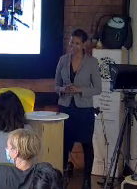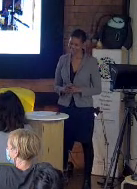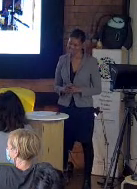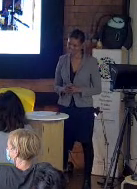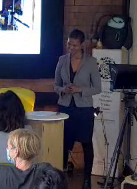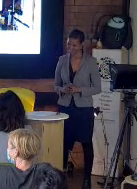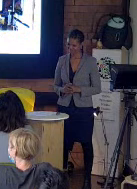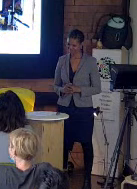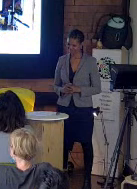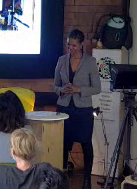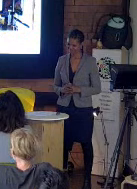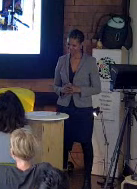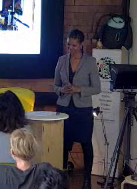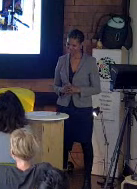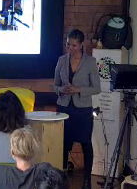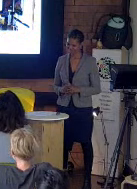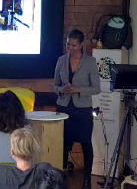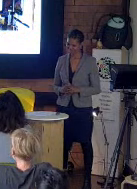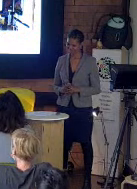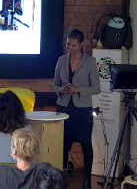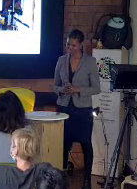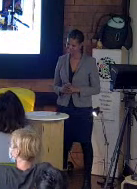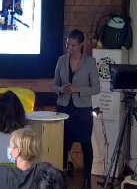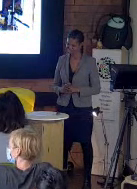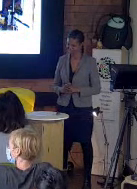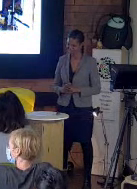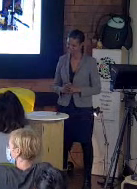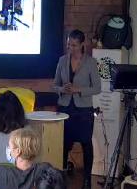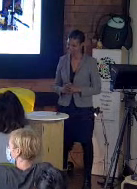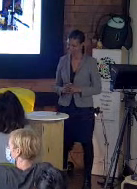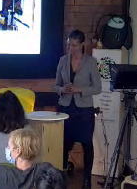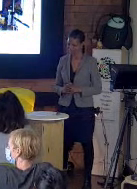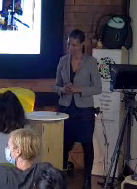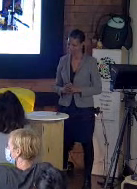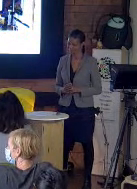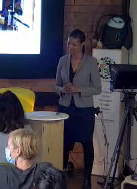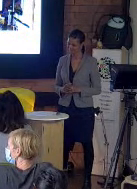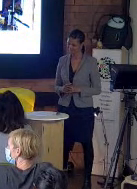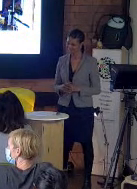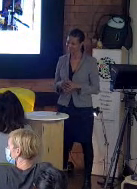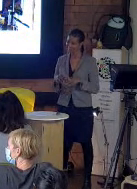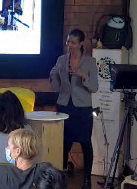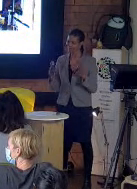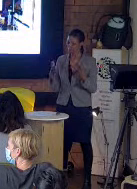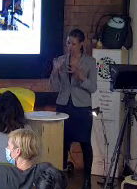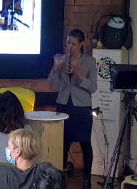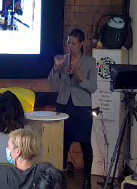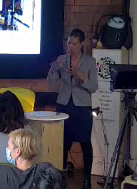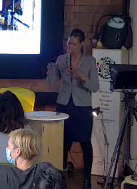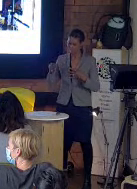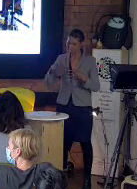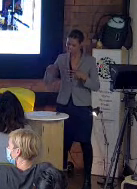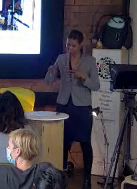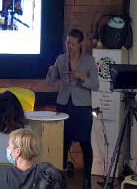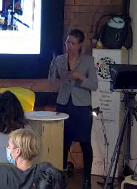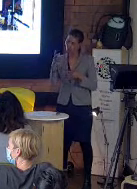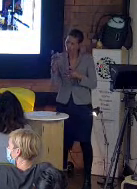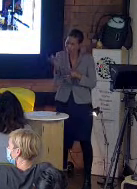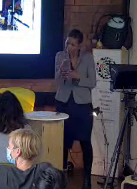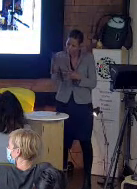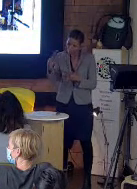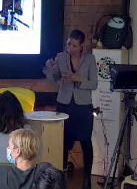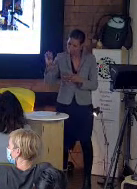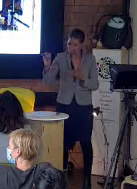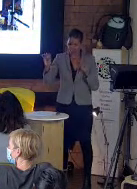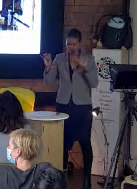That's it. Yeah. So on both videos, it looked like you were drawing on like a flat surface, and